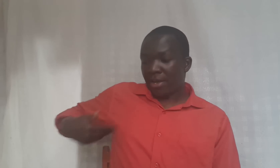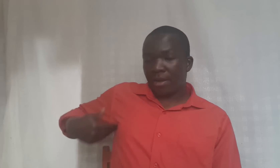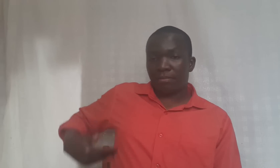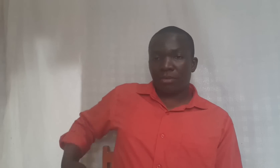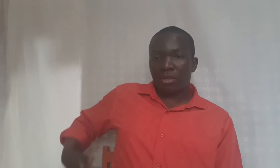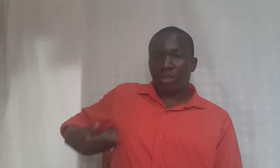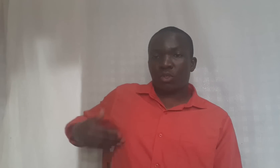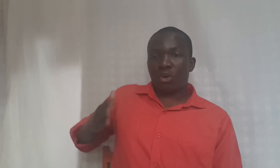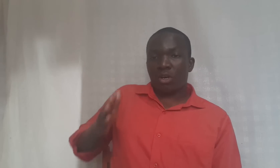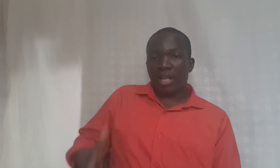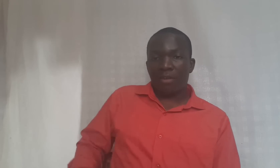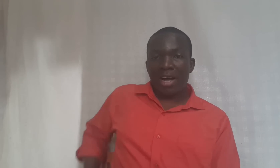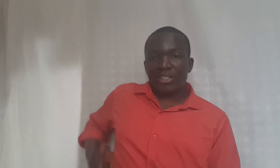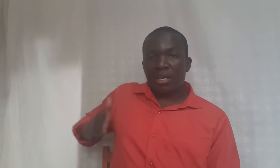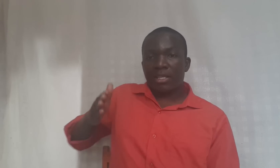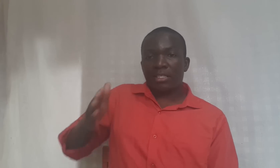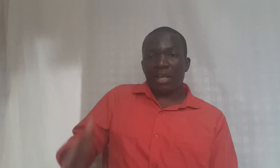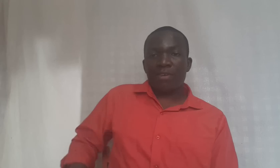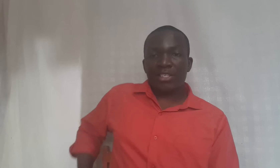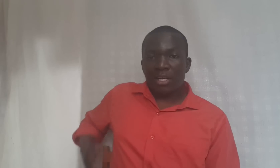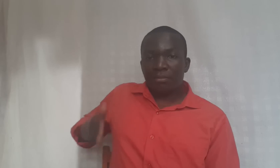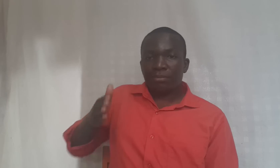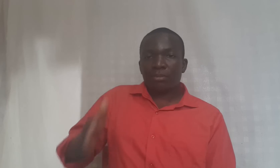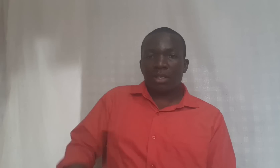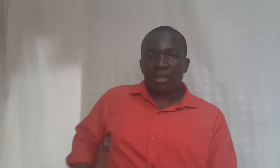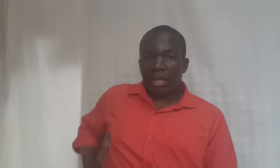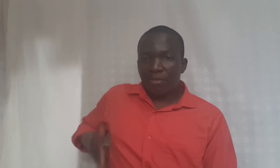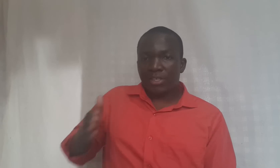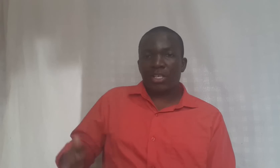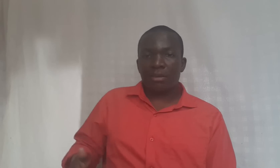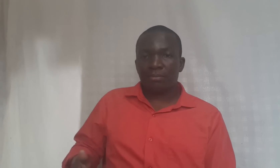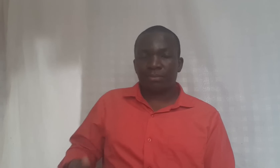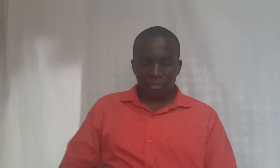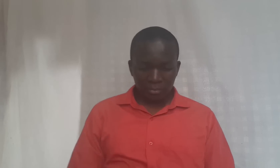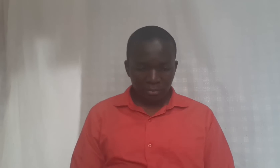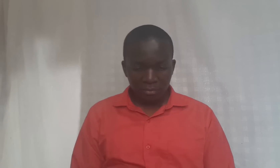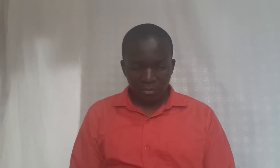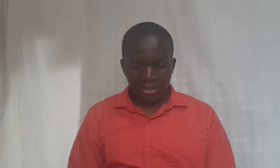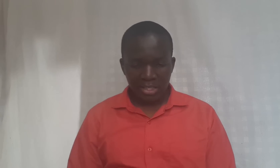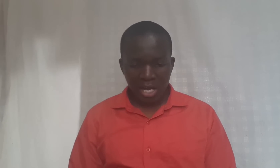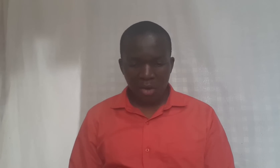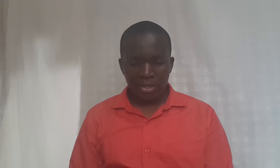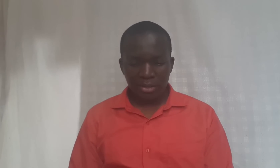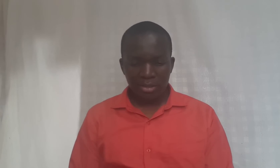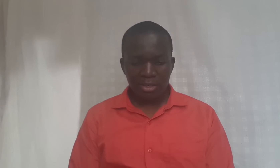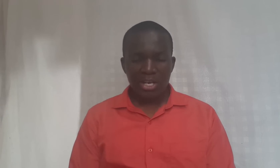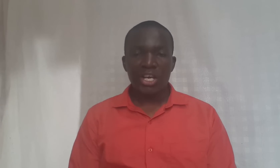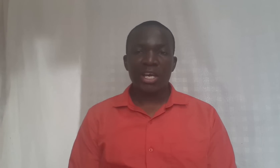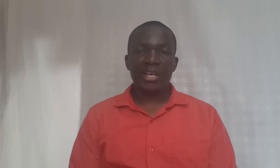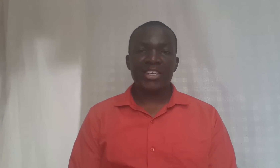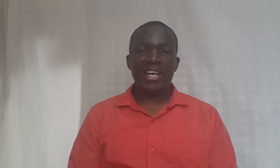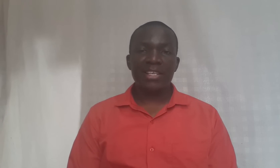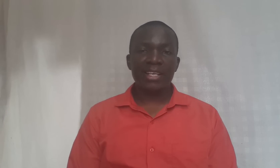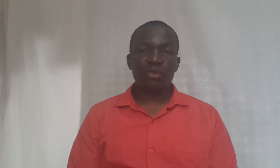here. So Naivasha, this Naivasha. Naivasha as a town. Nyeri, next one